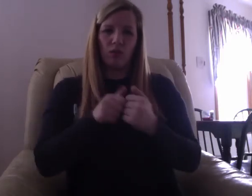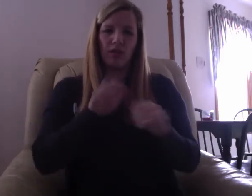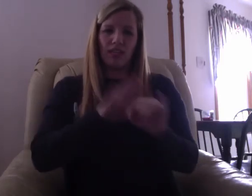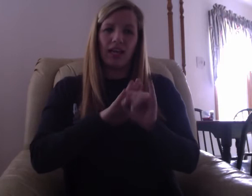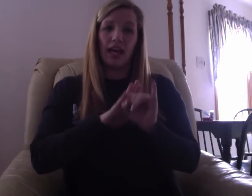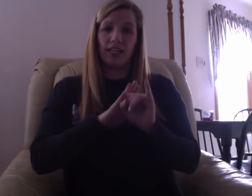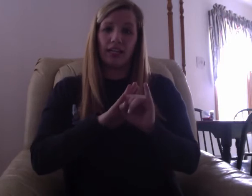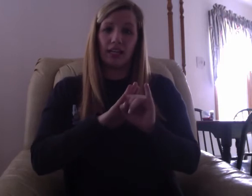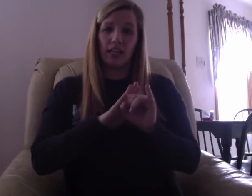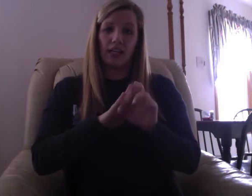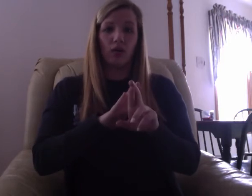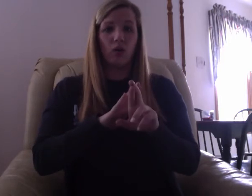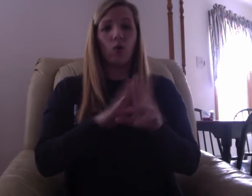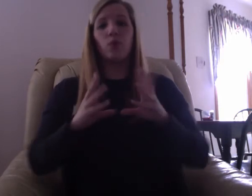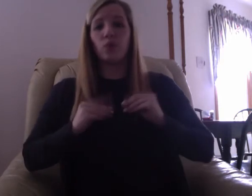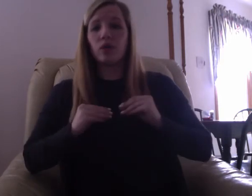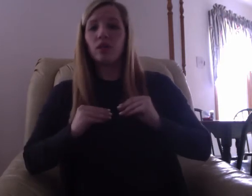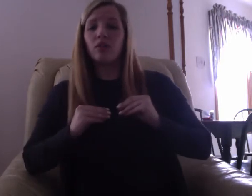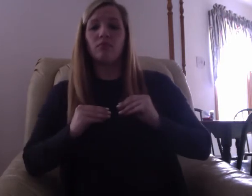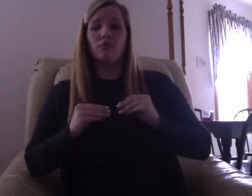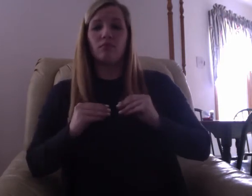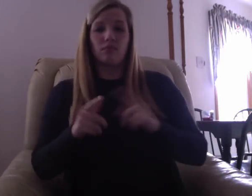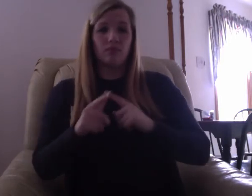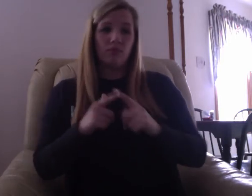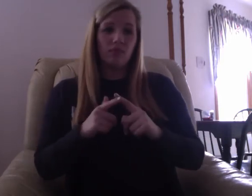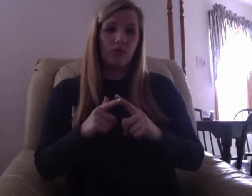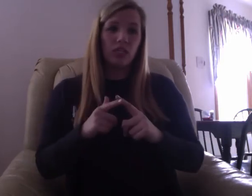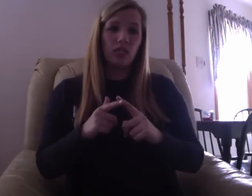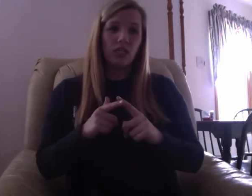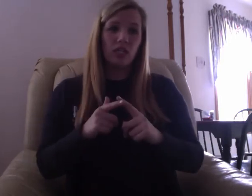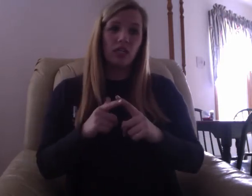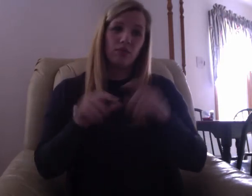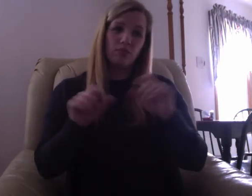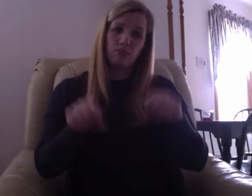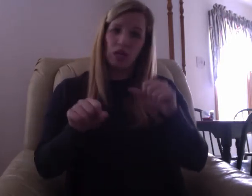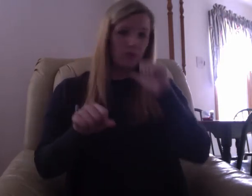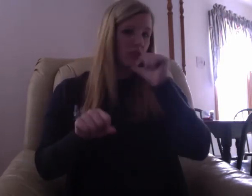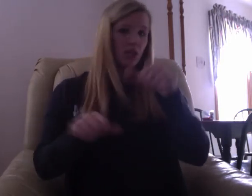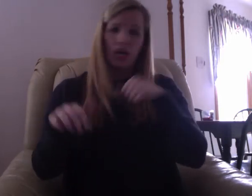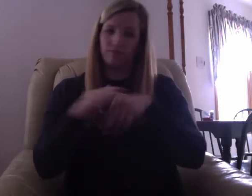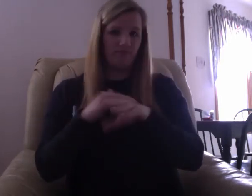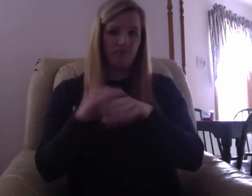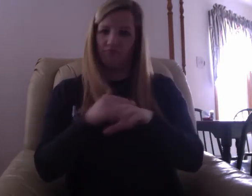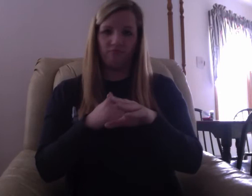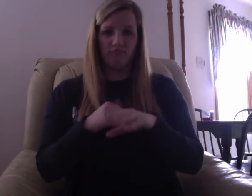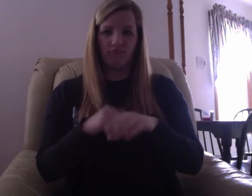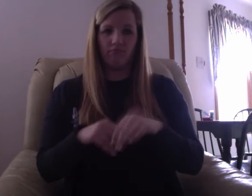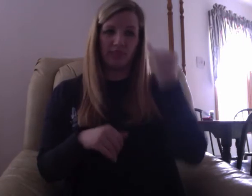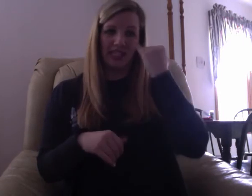struggling with acceptance, they are least likely to come into my office. To come in through a door that says LGBT above